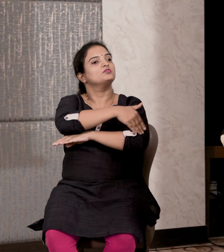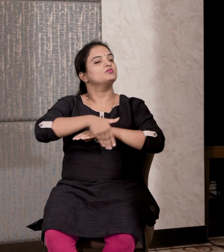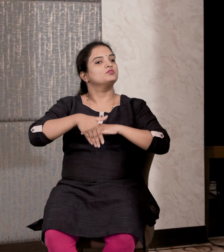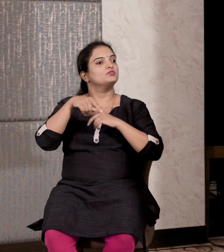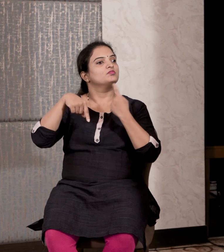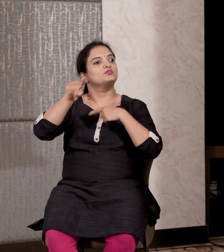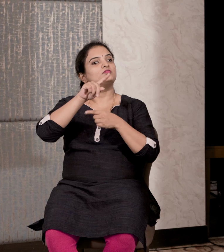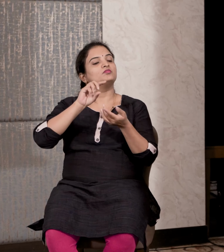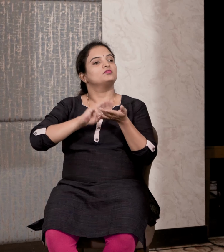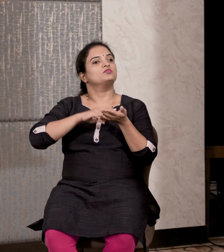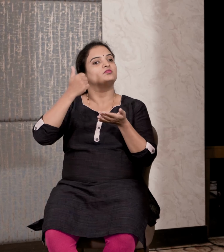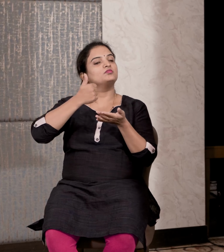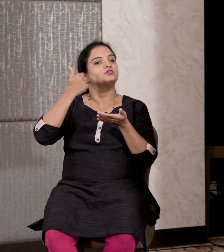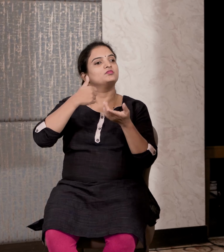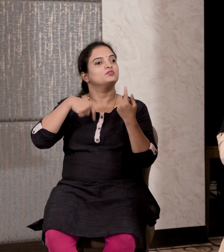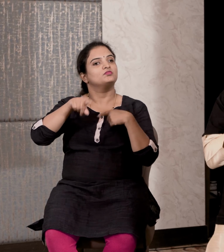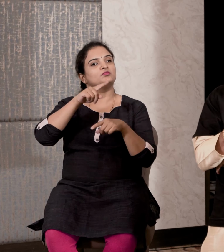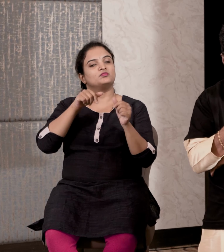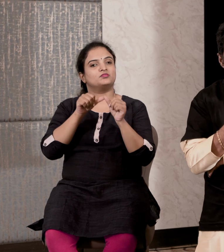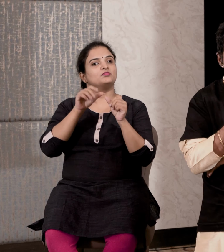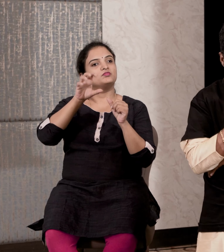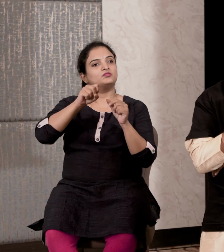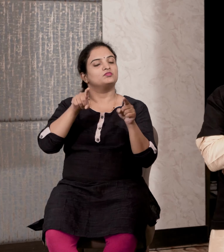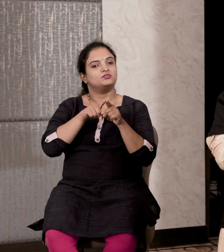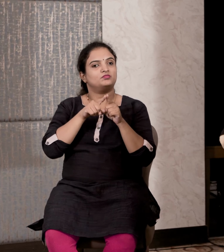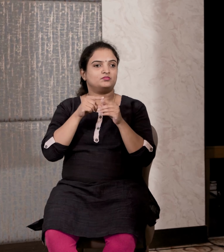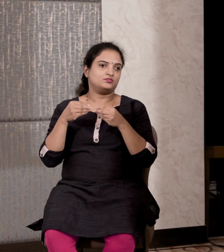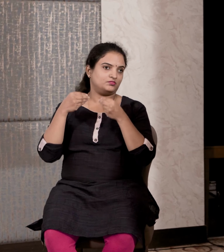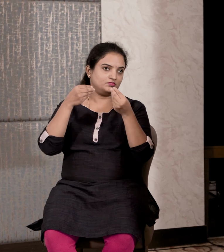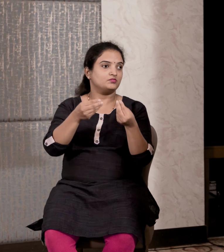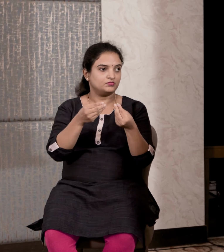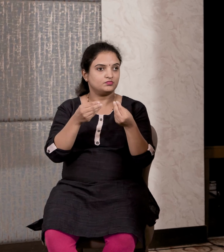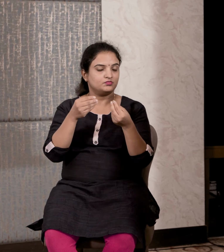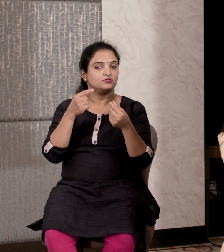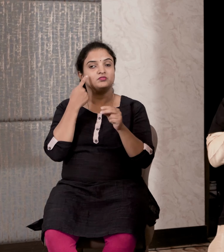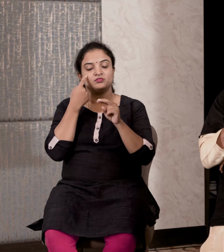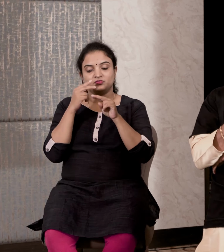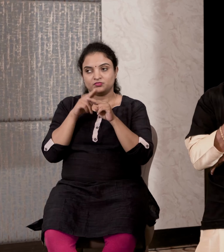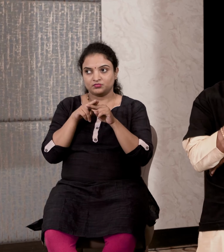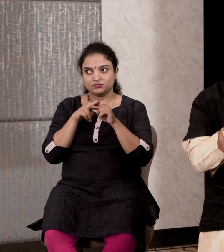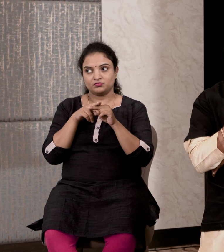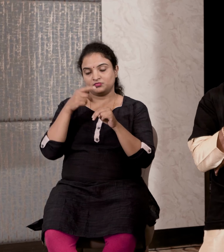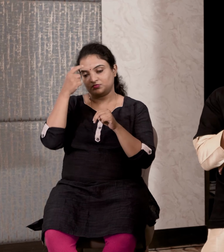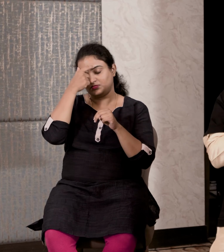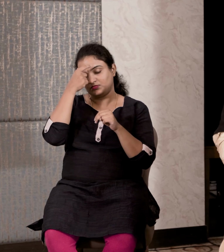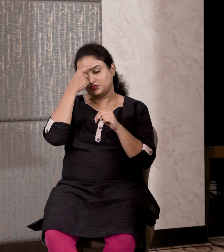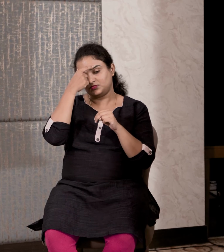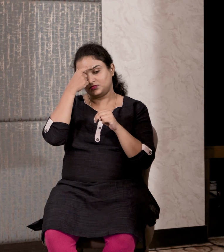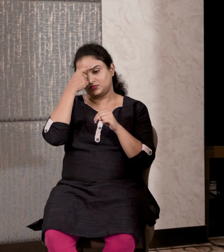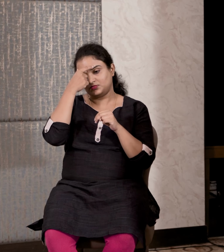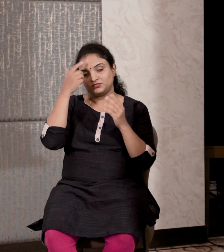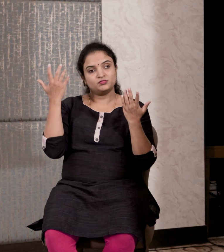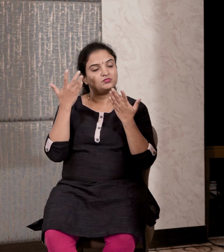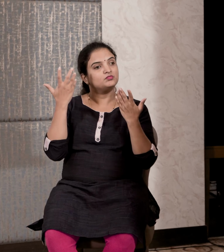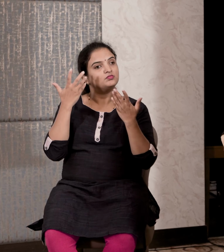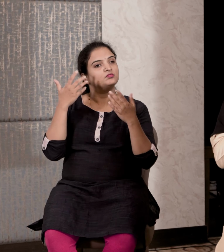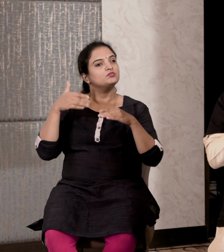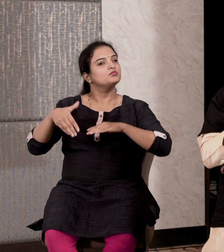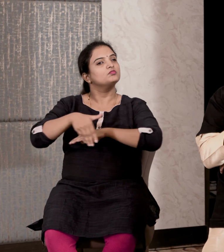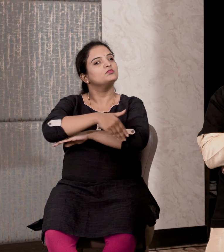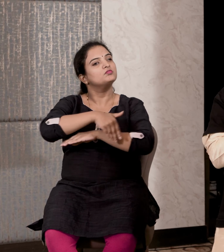who actually can drive the accessibility in any company, right? But the problem, only problem is that engineers